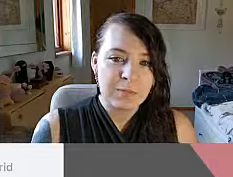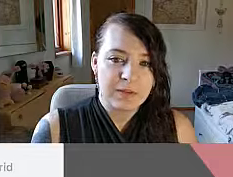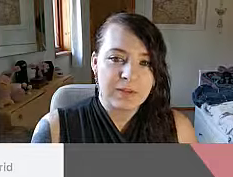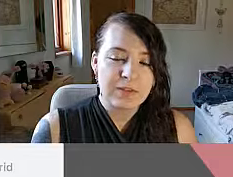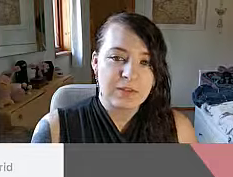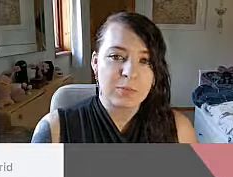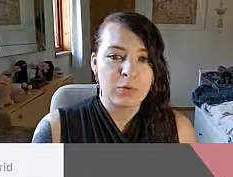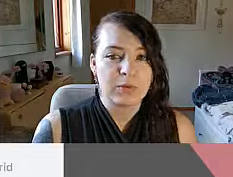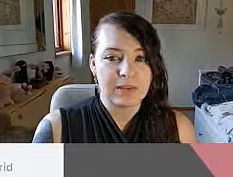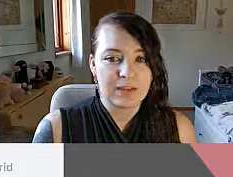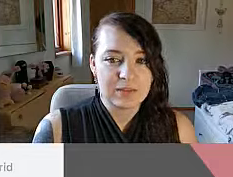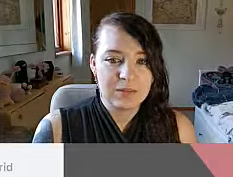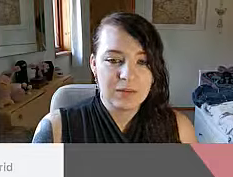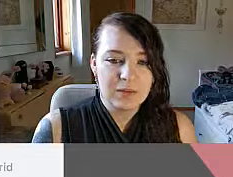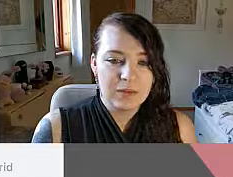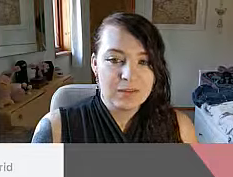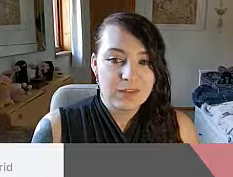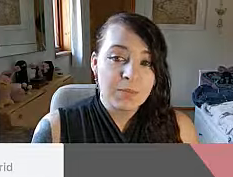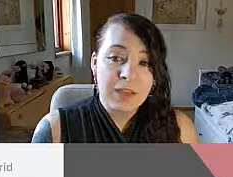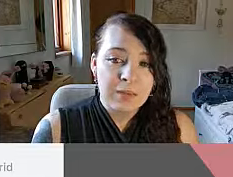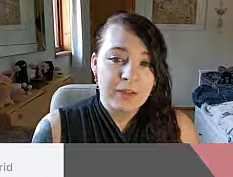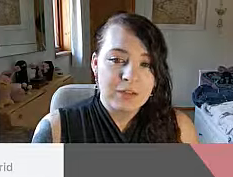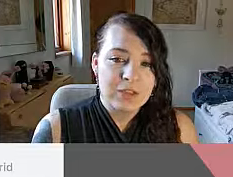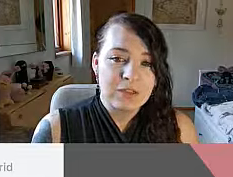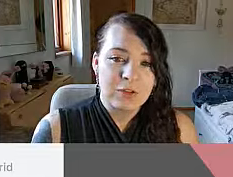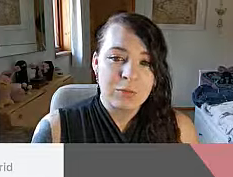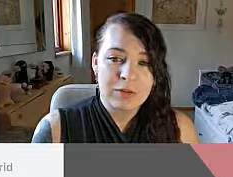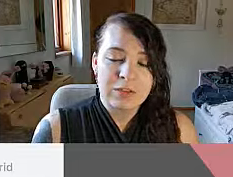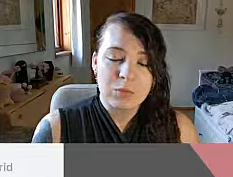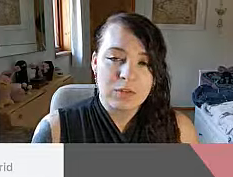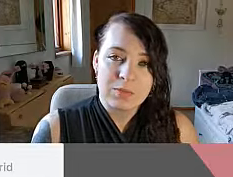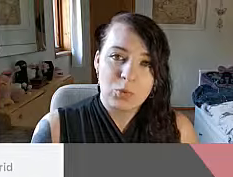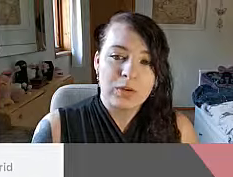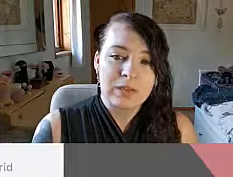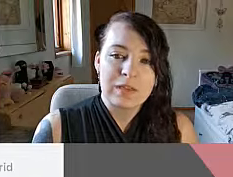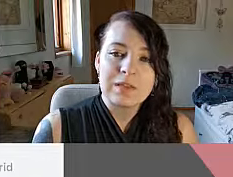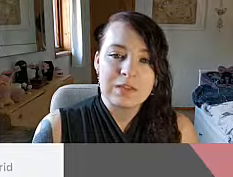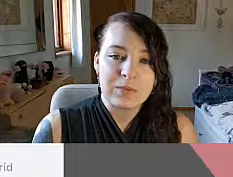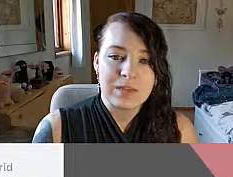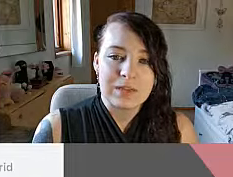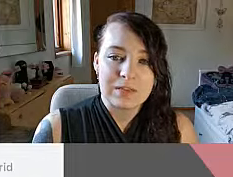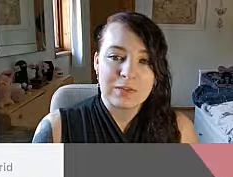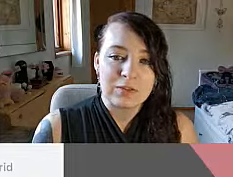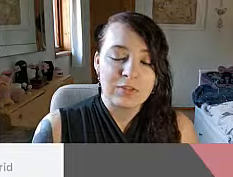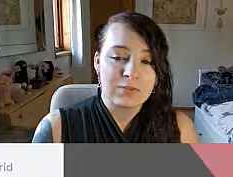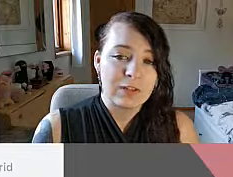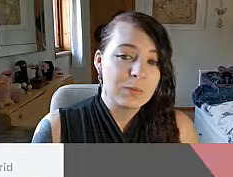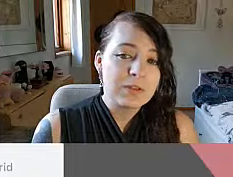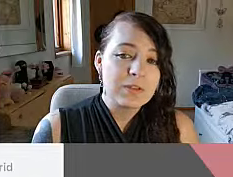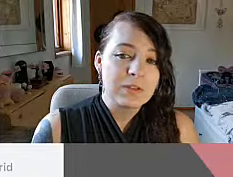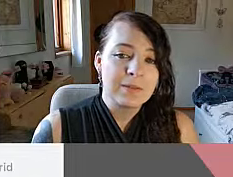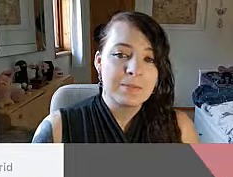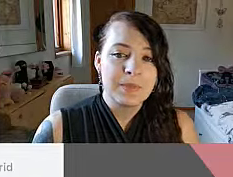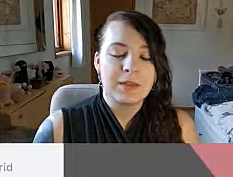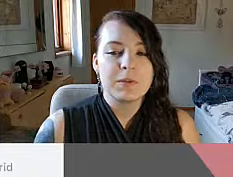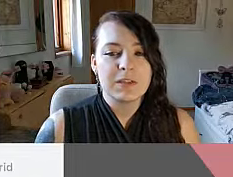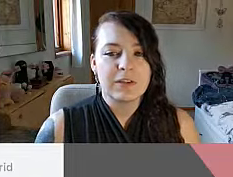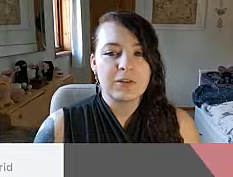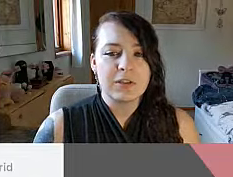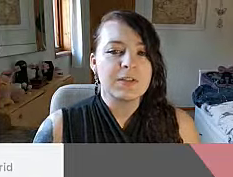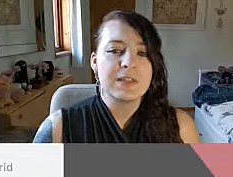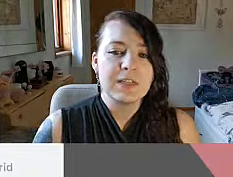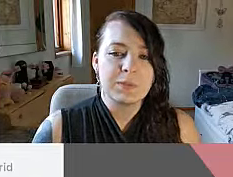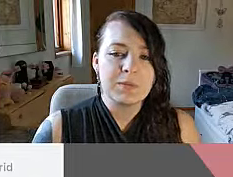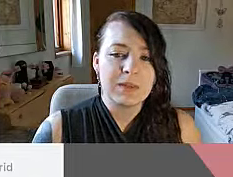accessibility APIs to support with that. Some game engines are working towards supporting these to make it easier for developers. In